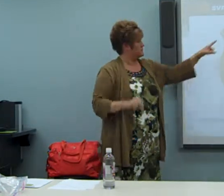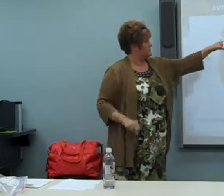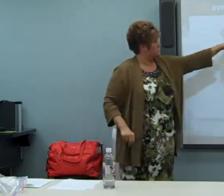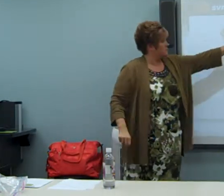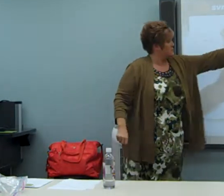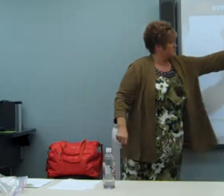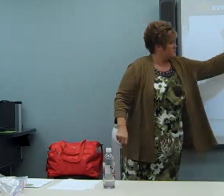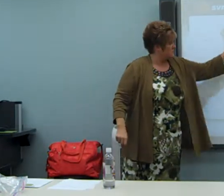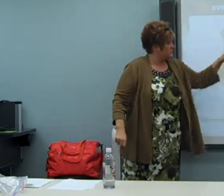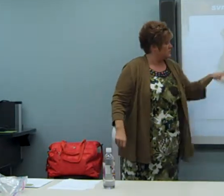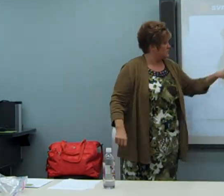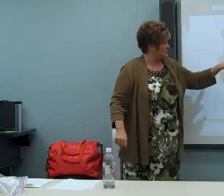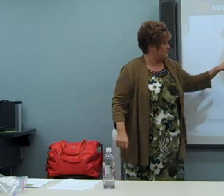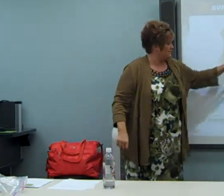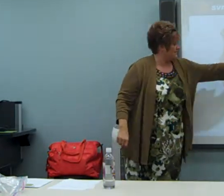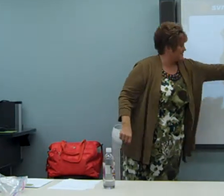We do have a Canadian region.